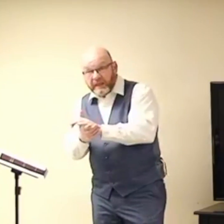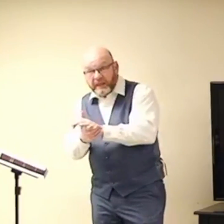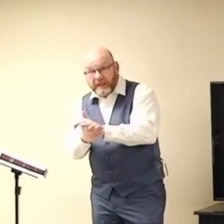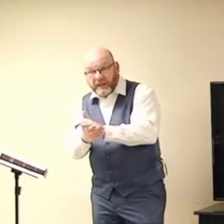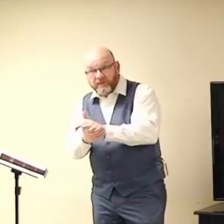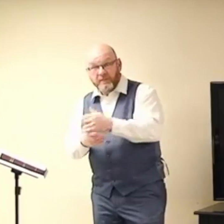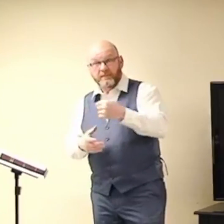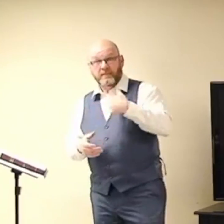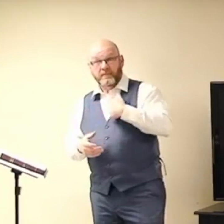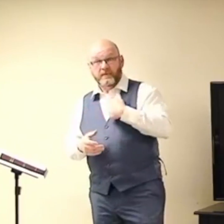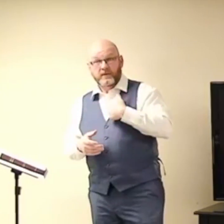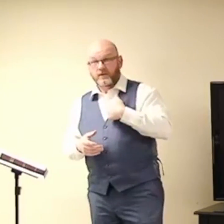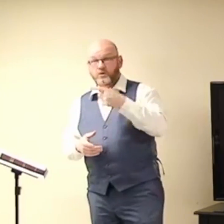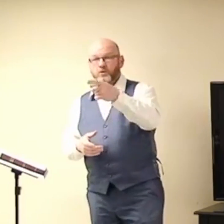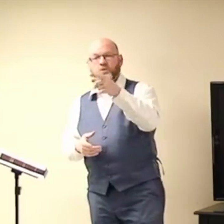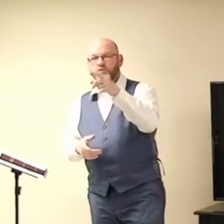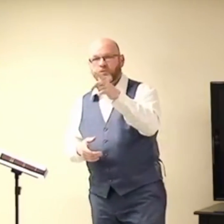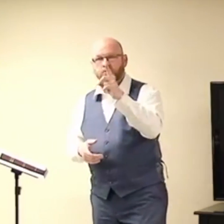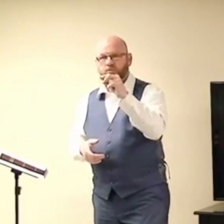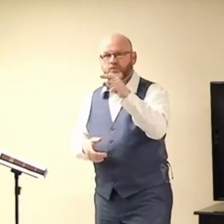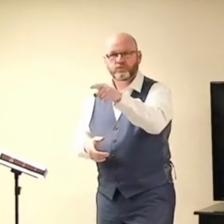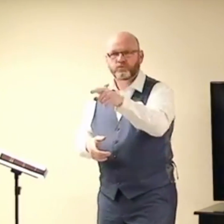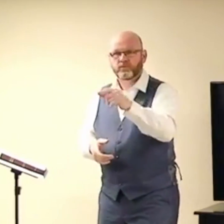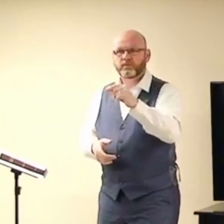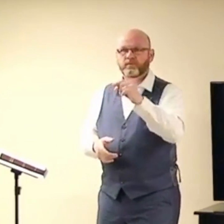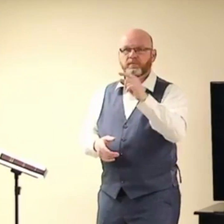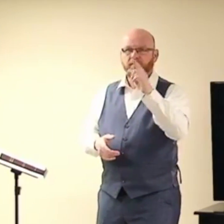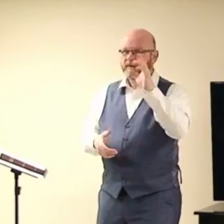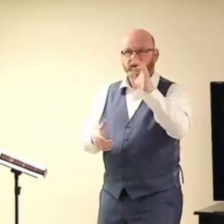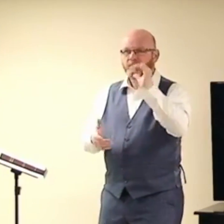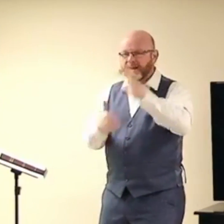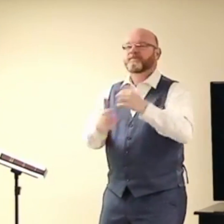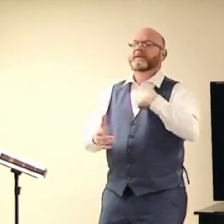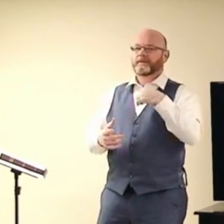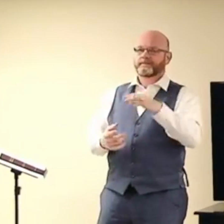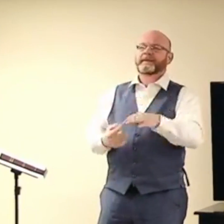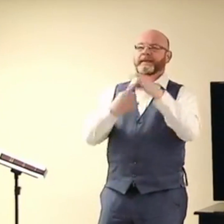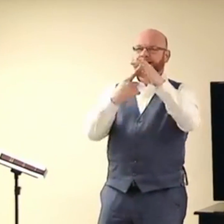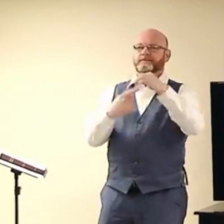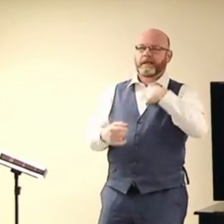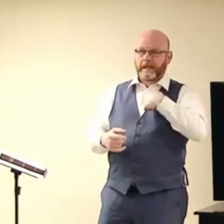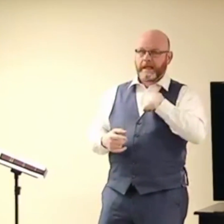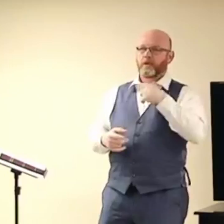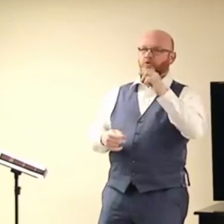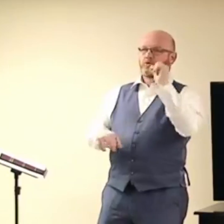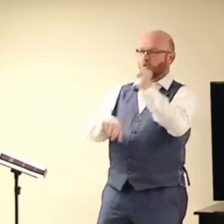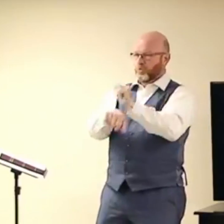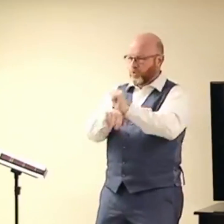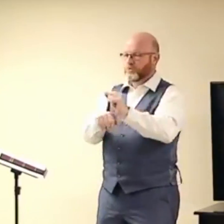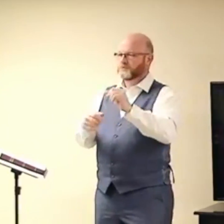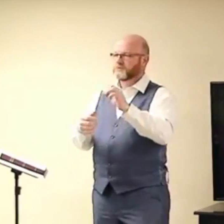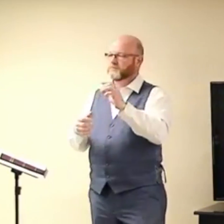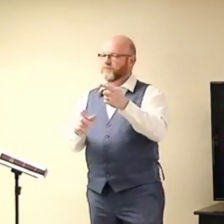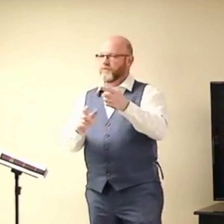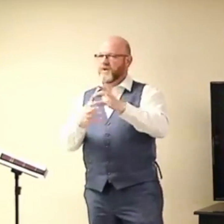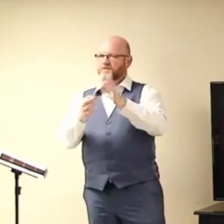Do not believe me. unless I do the works of my